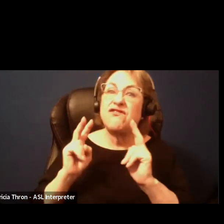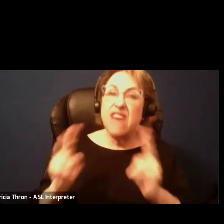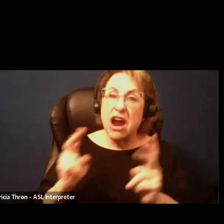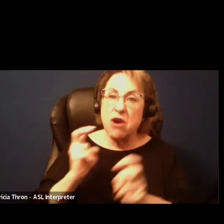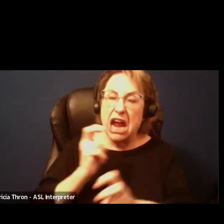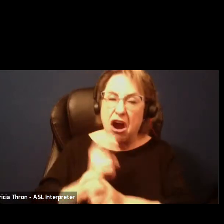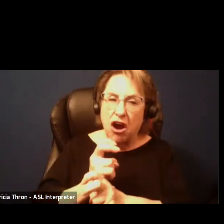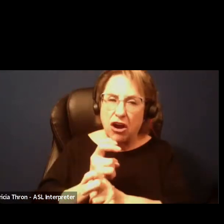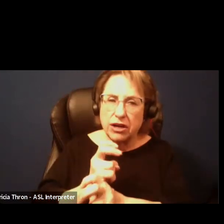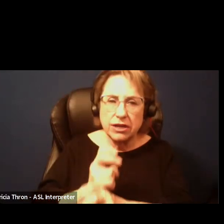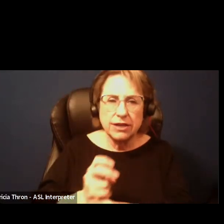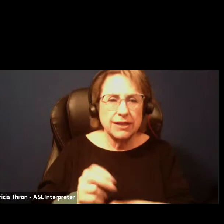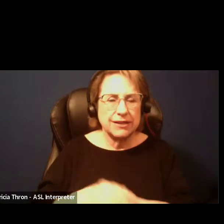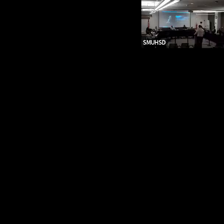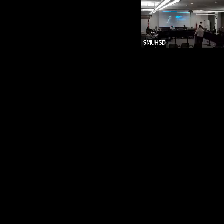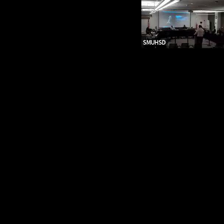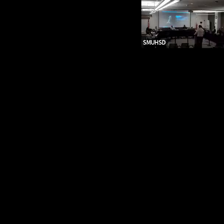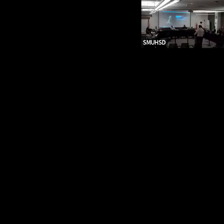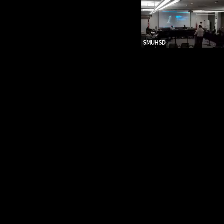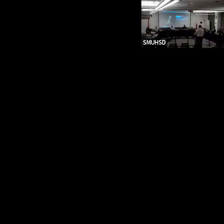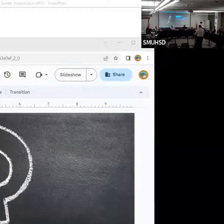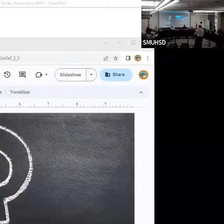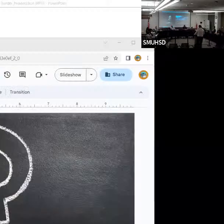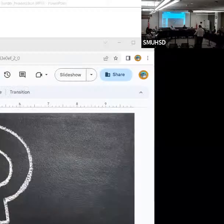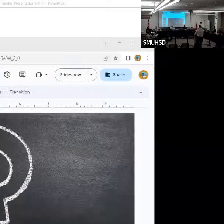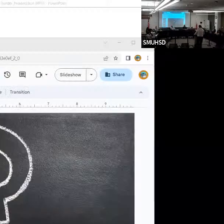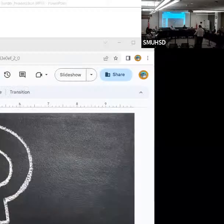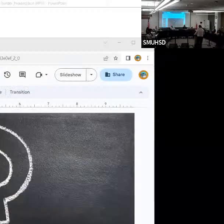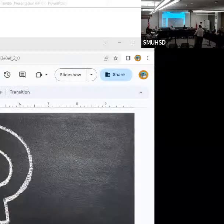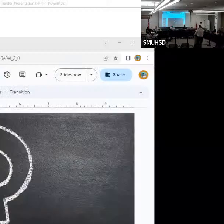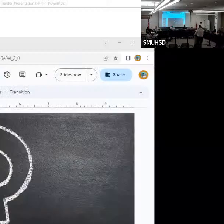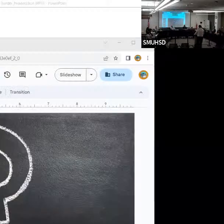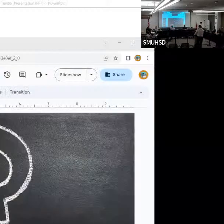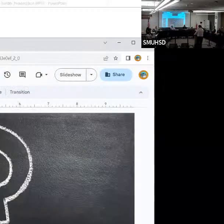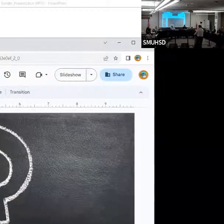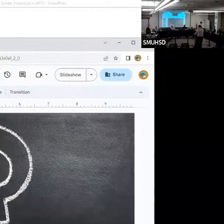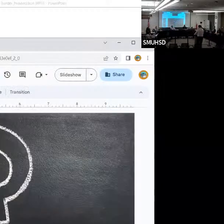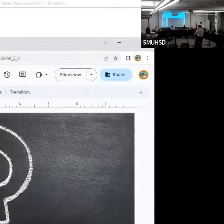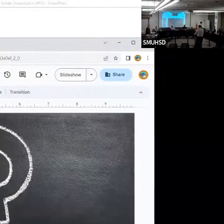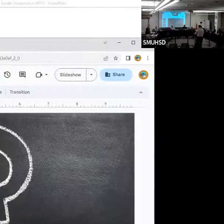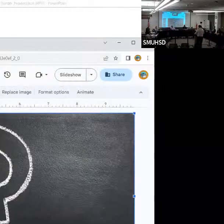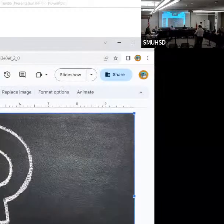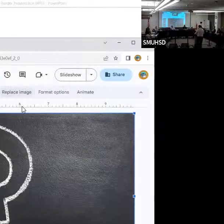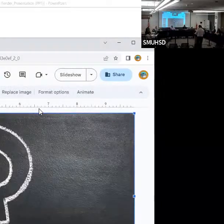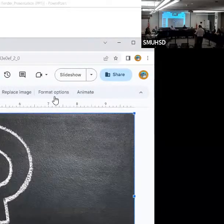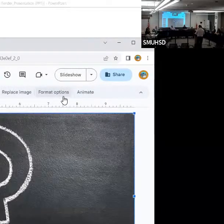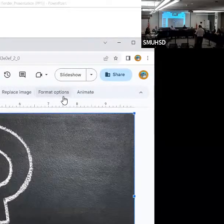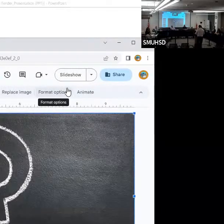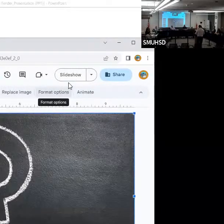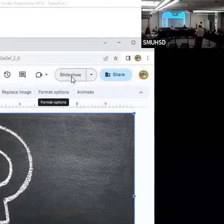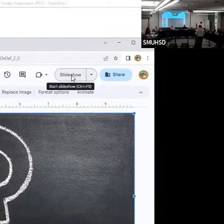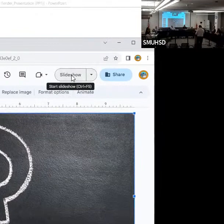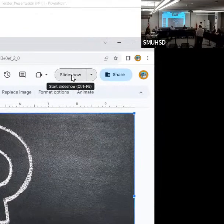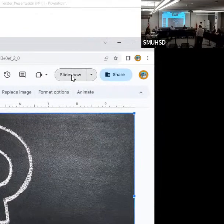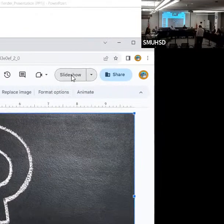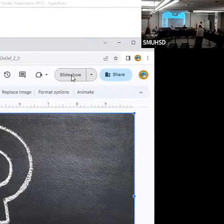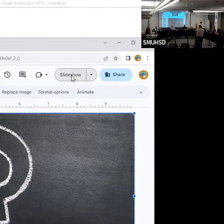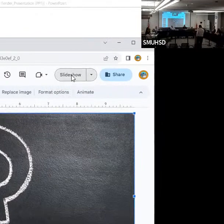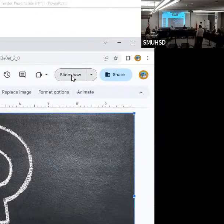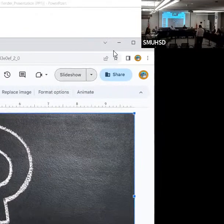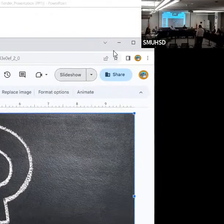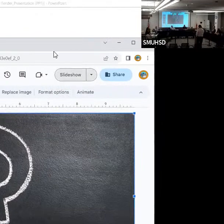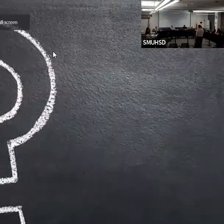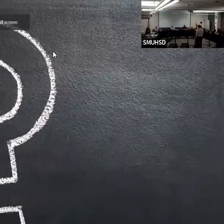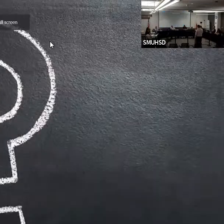and it just appears. I know we have an amazing IT team in the back. There we go. What slide? The math. The math CASP score. Slide